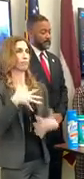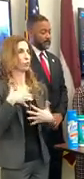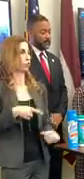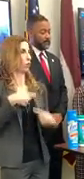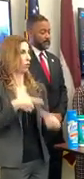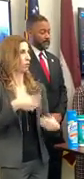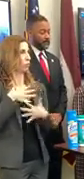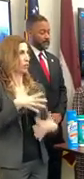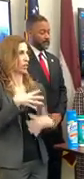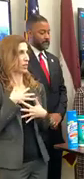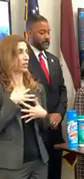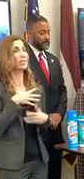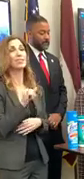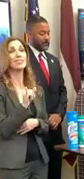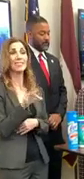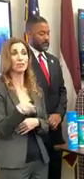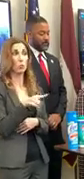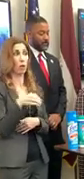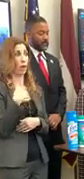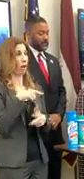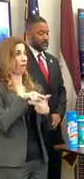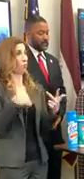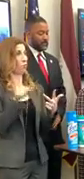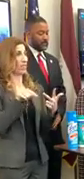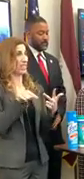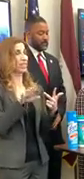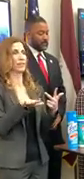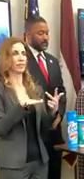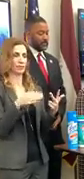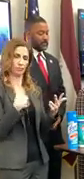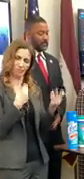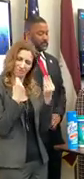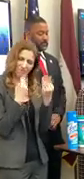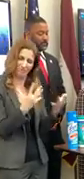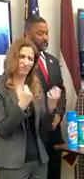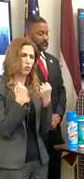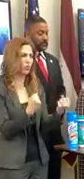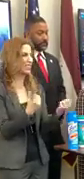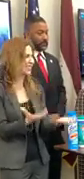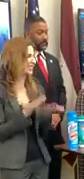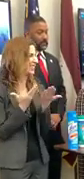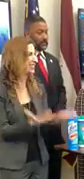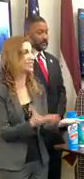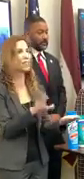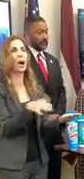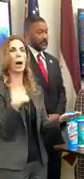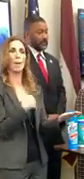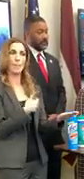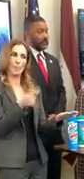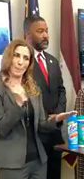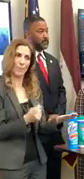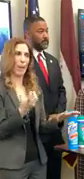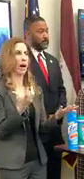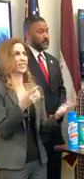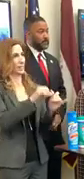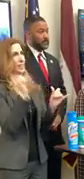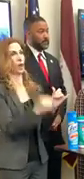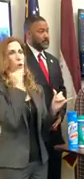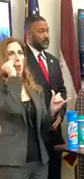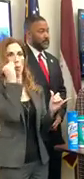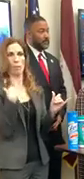breath. If you have these symptoms, I cannot stress it enough. We need you to stay